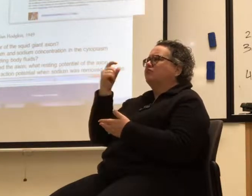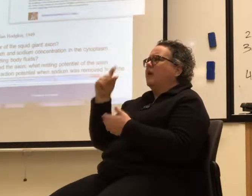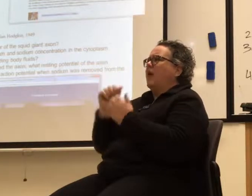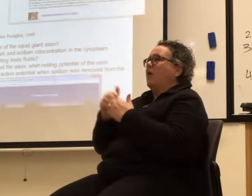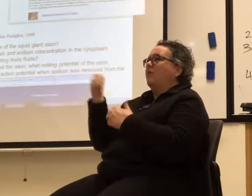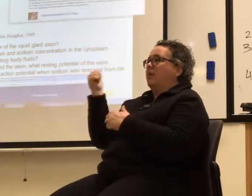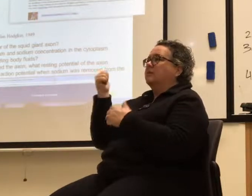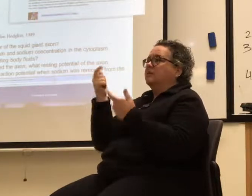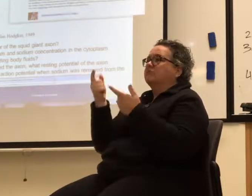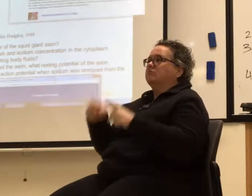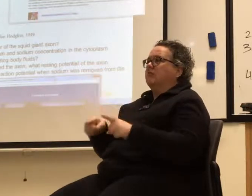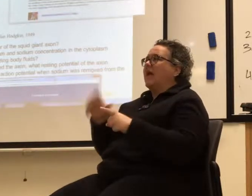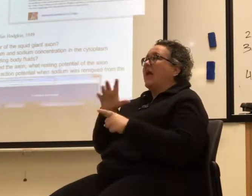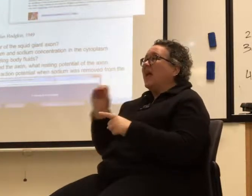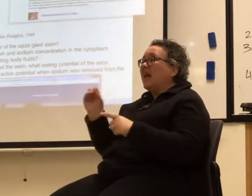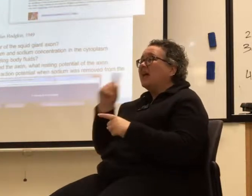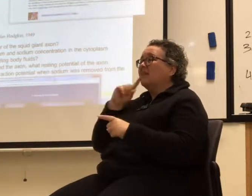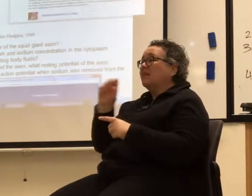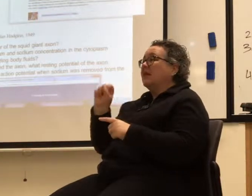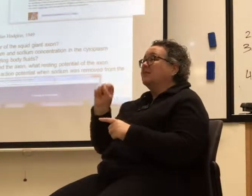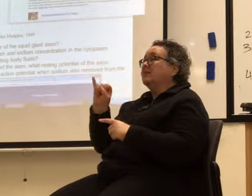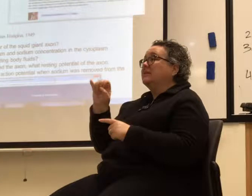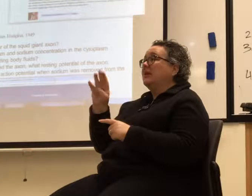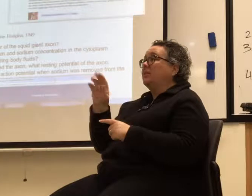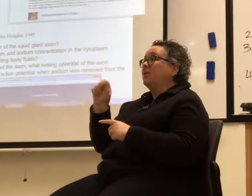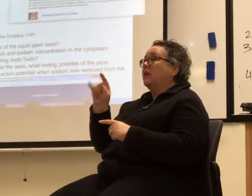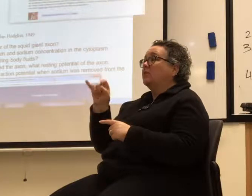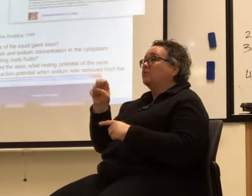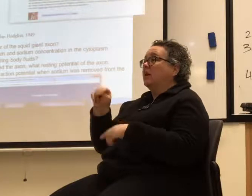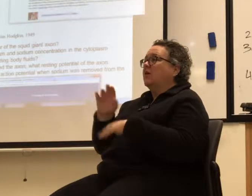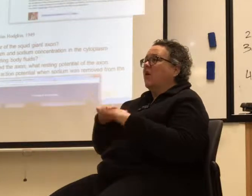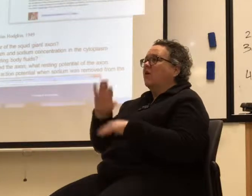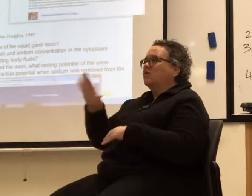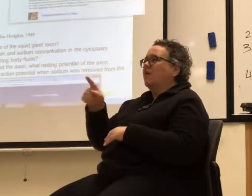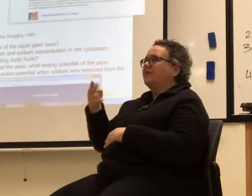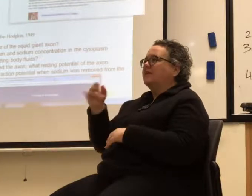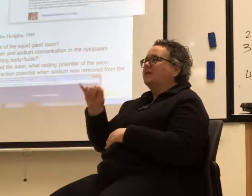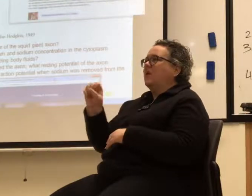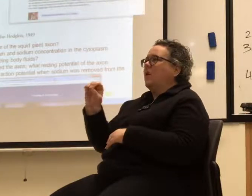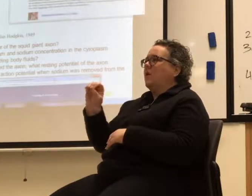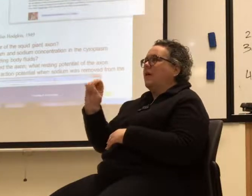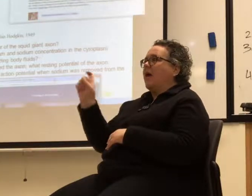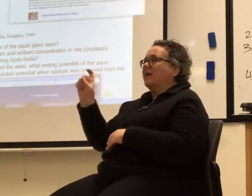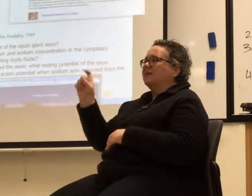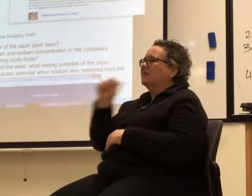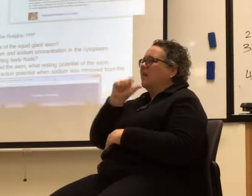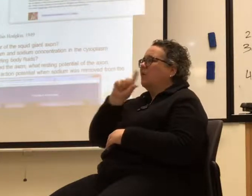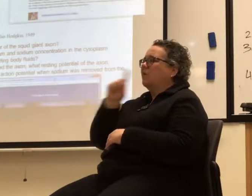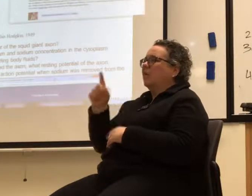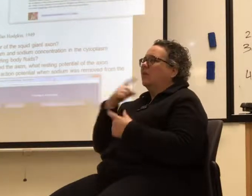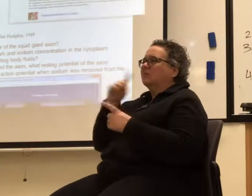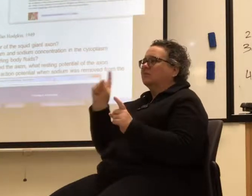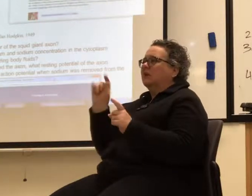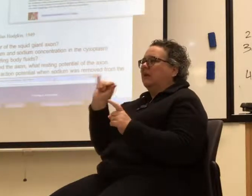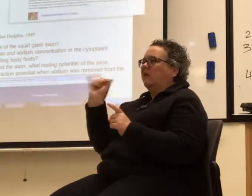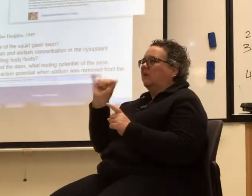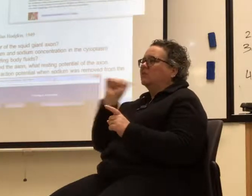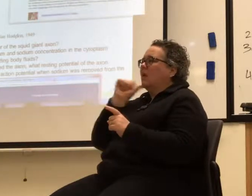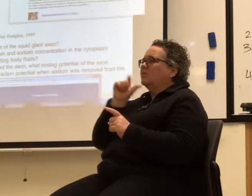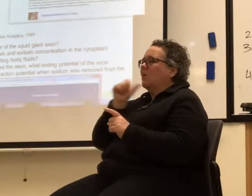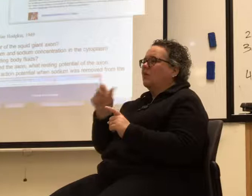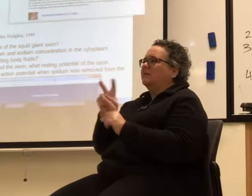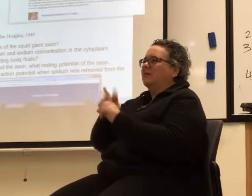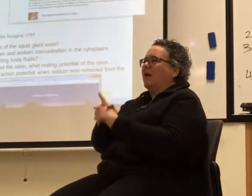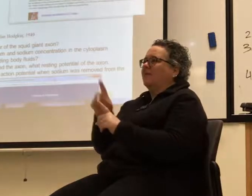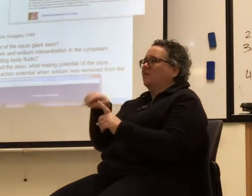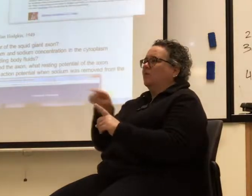the simulations on PhysioX, they don't really give you a sense either. I don't even assign them. These clips that I